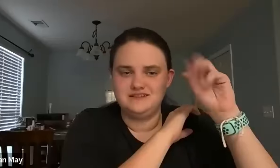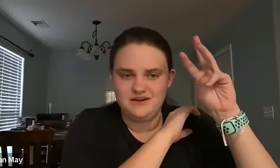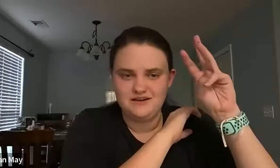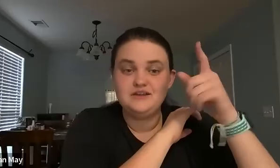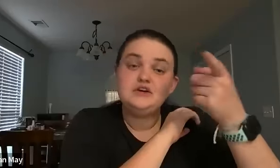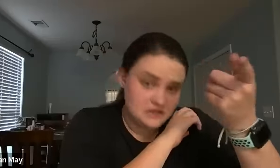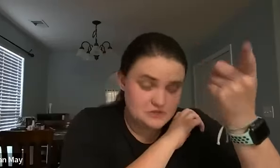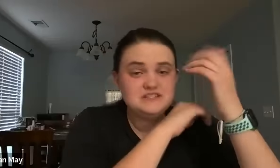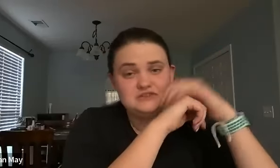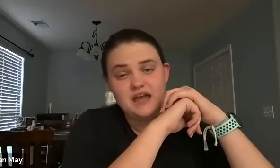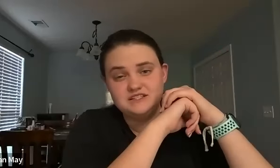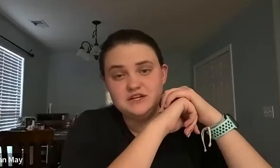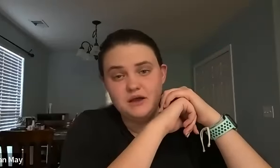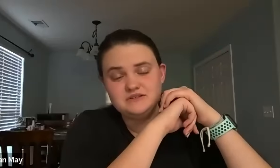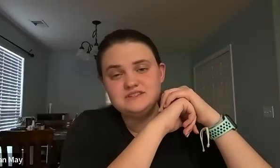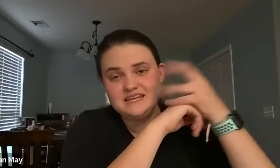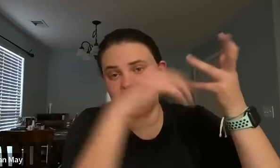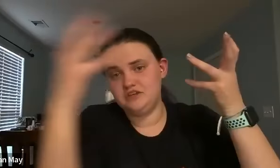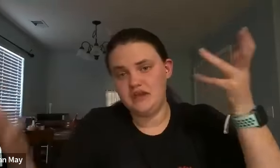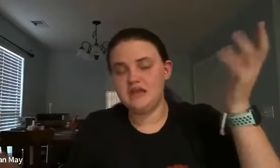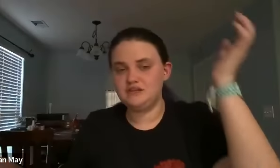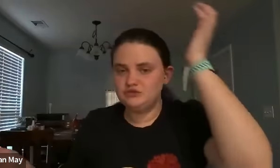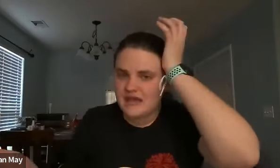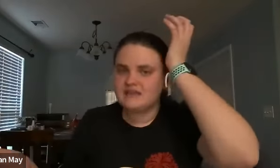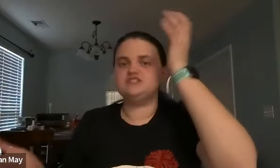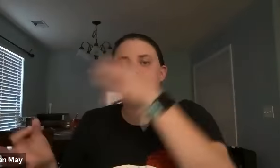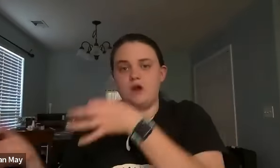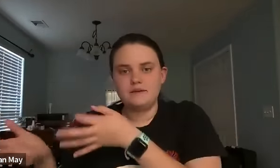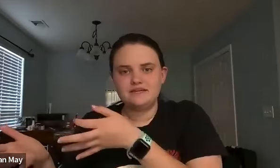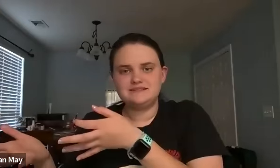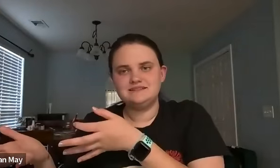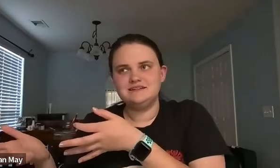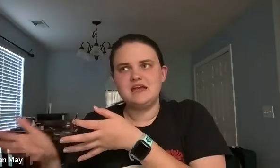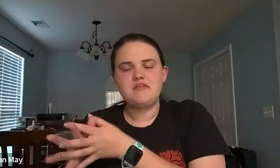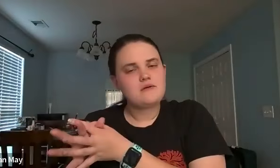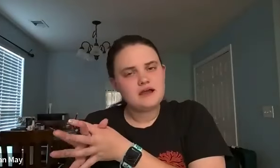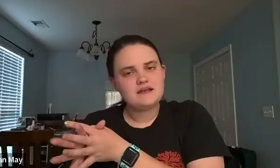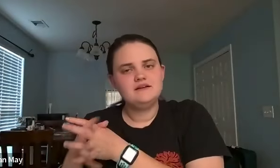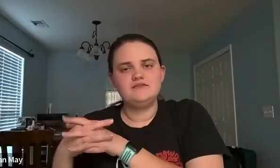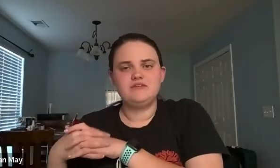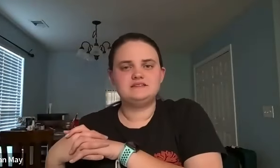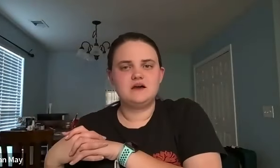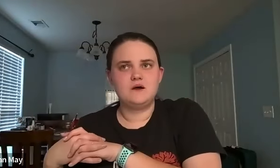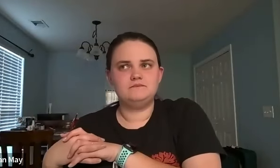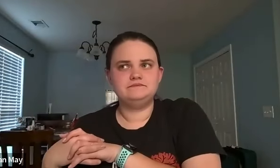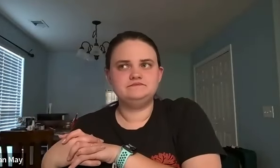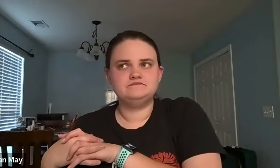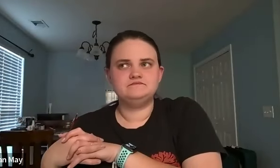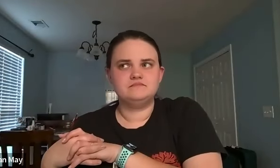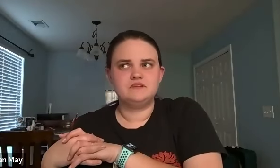coleslaw. You can do that too. I was gonna say, like, you can describe it in that way. That